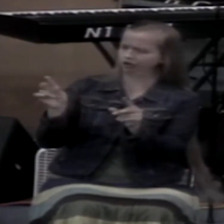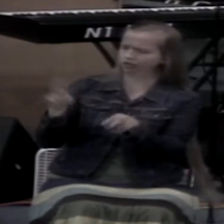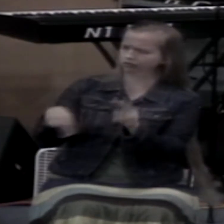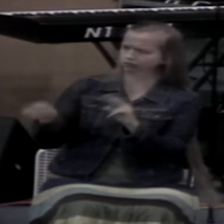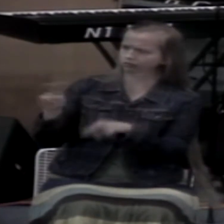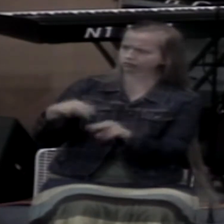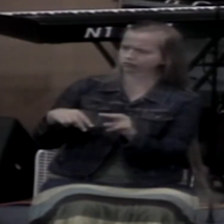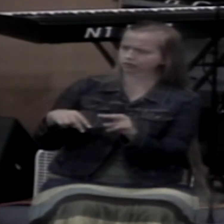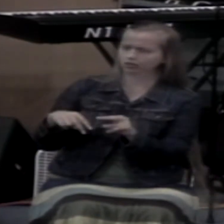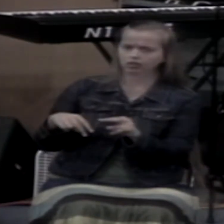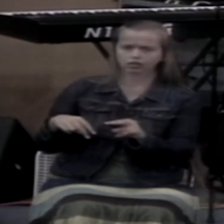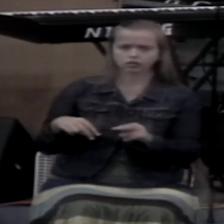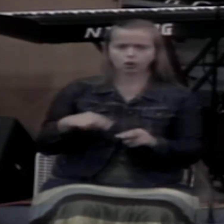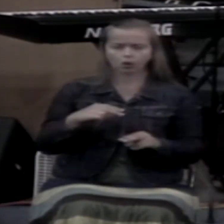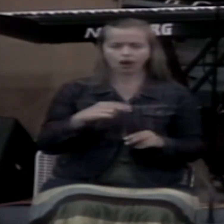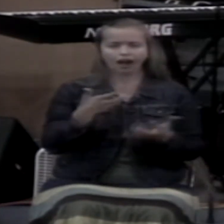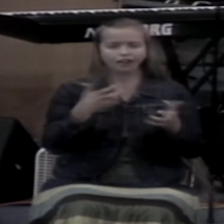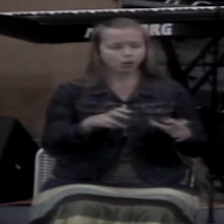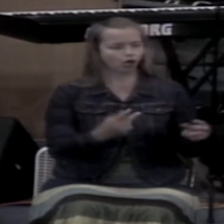Really.